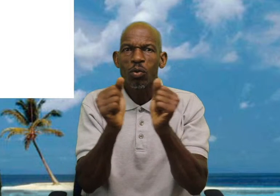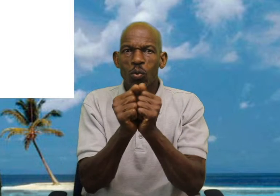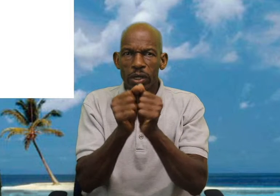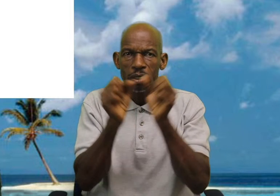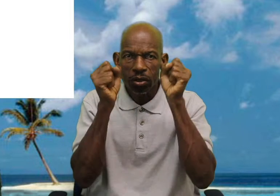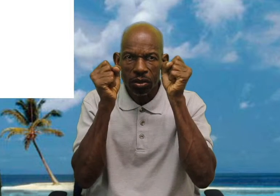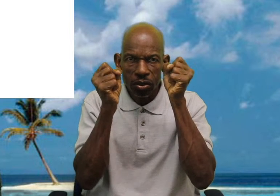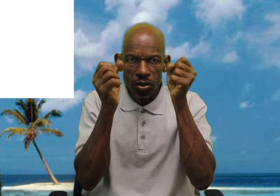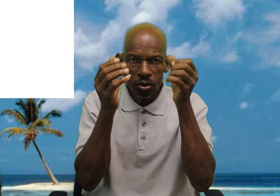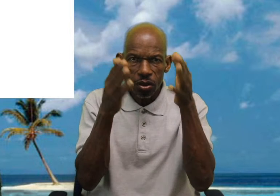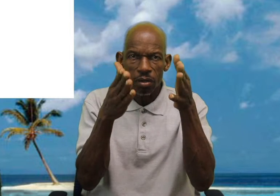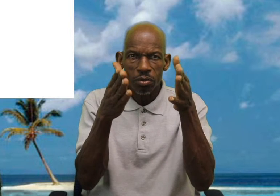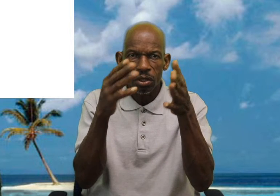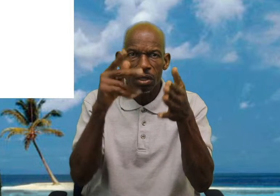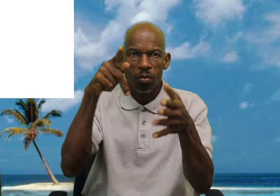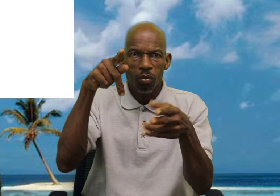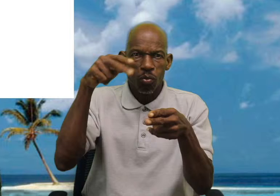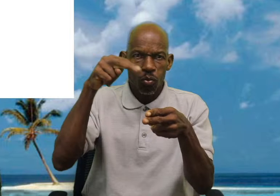with